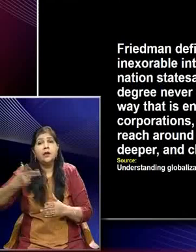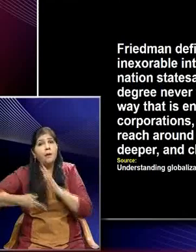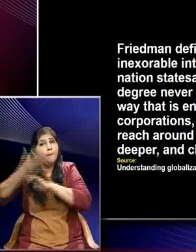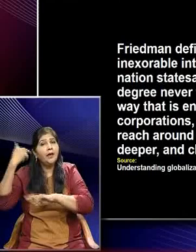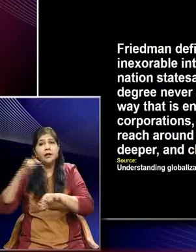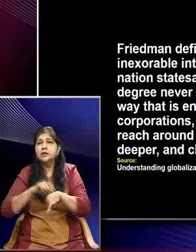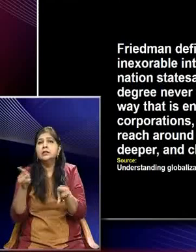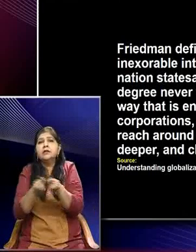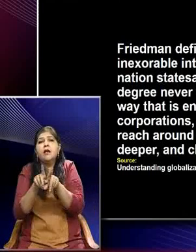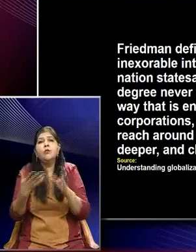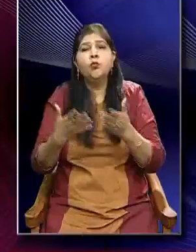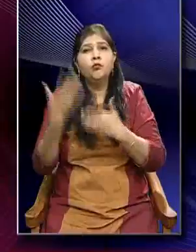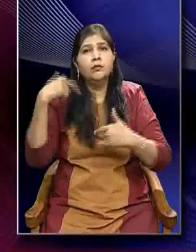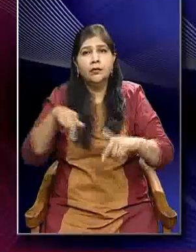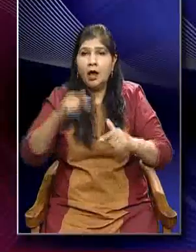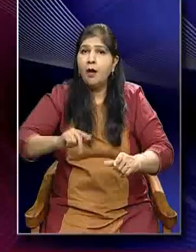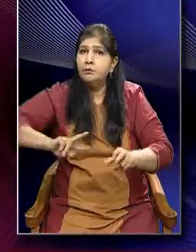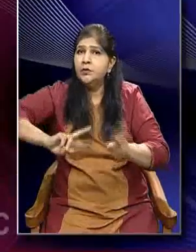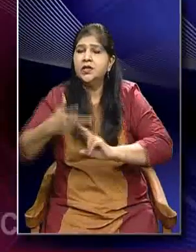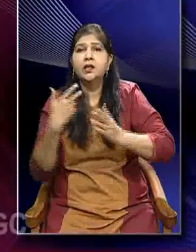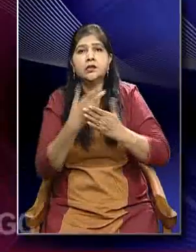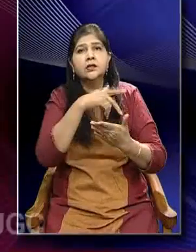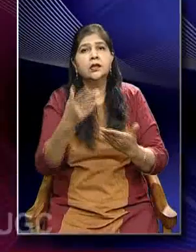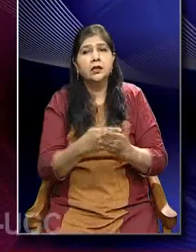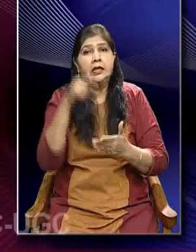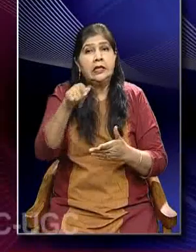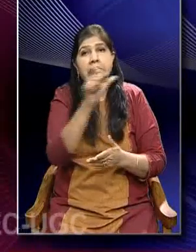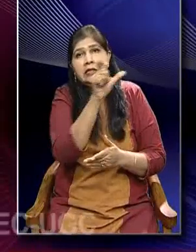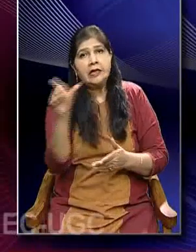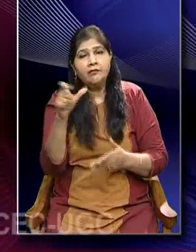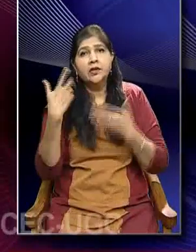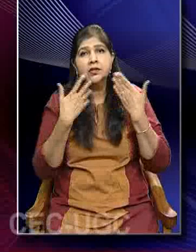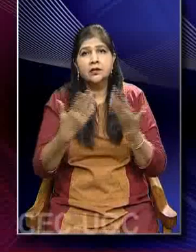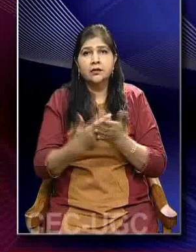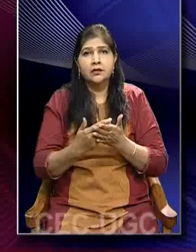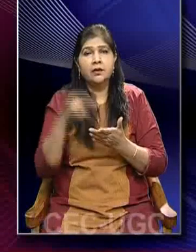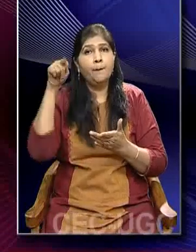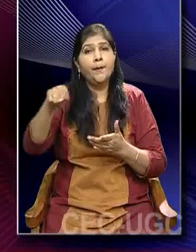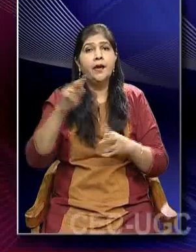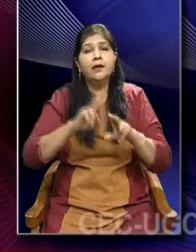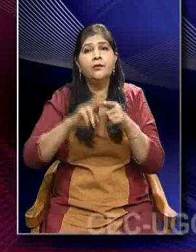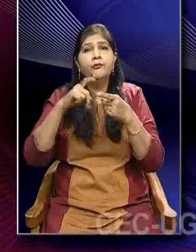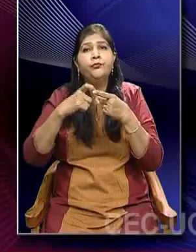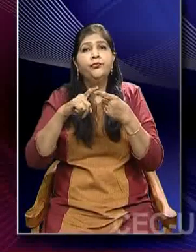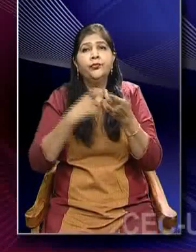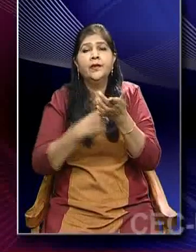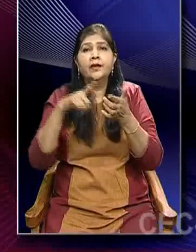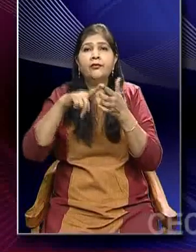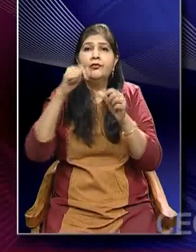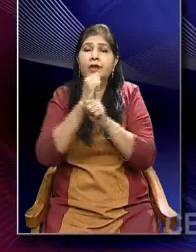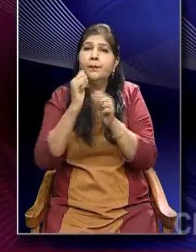ever before. This definition by